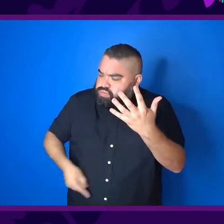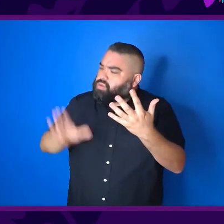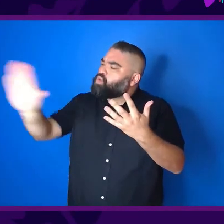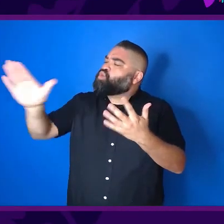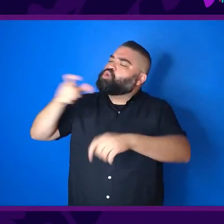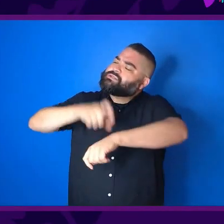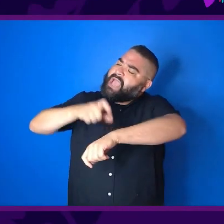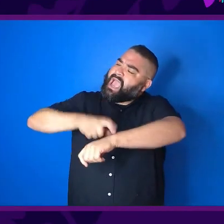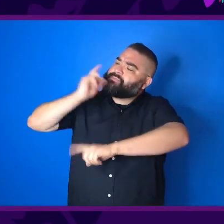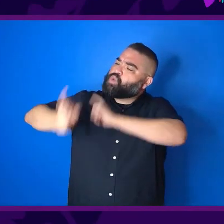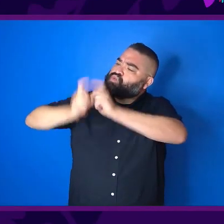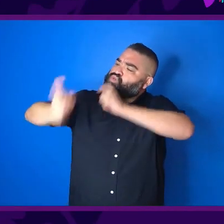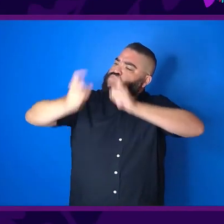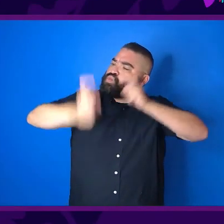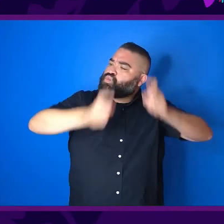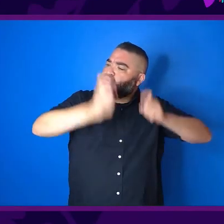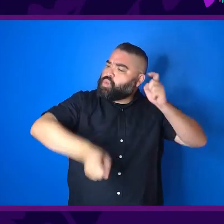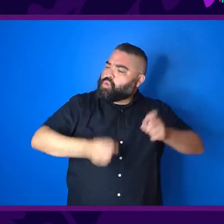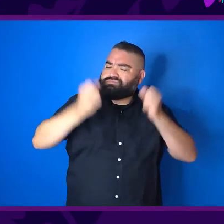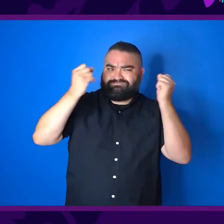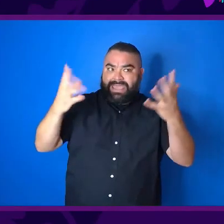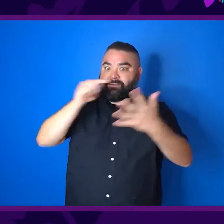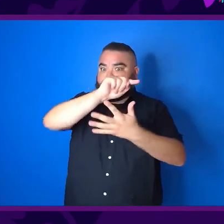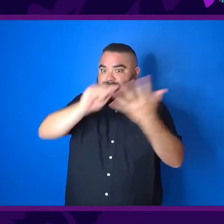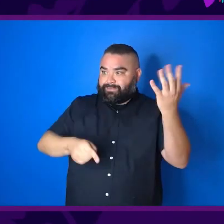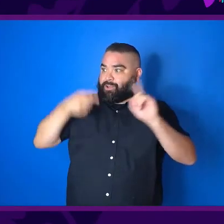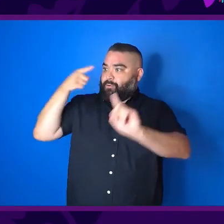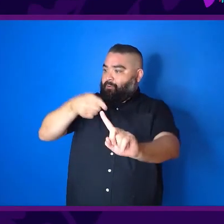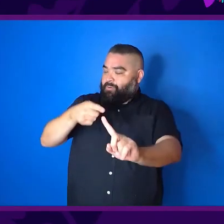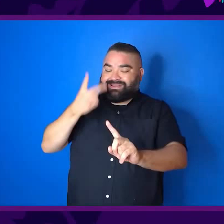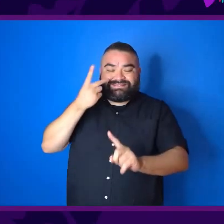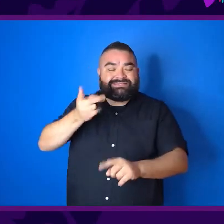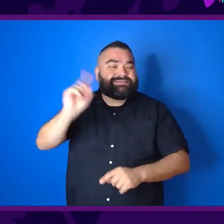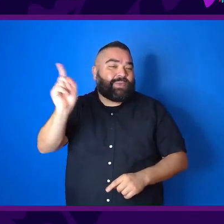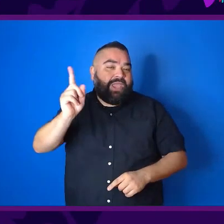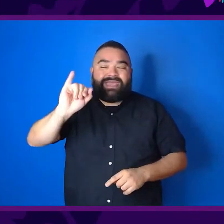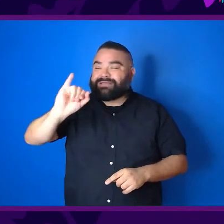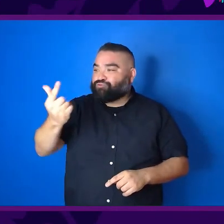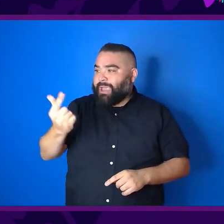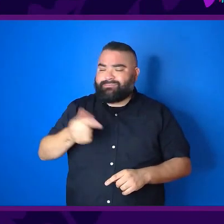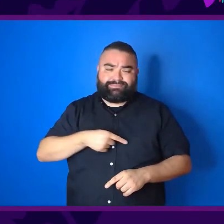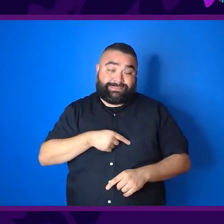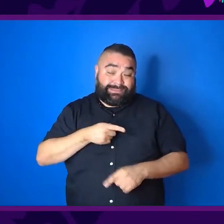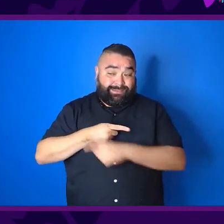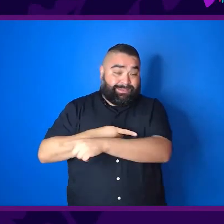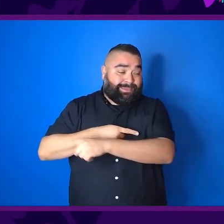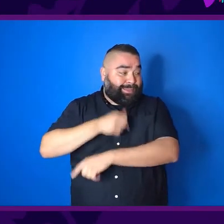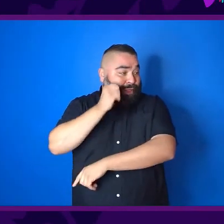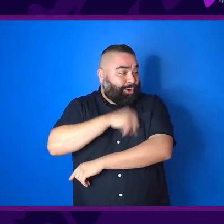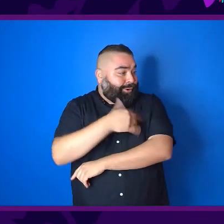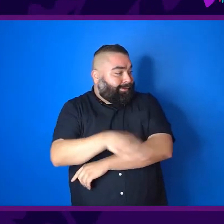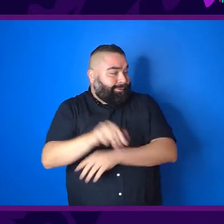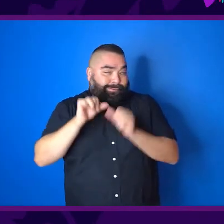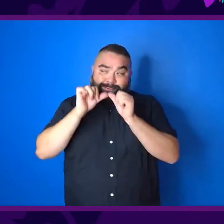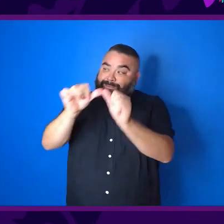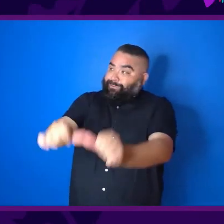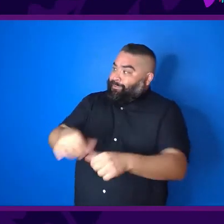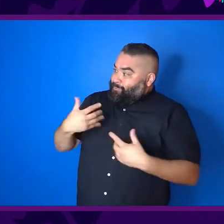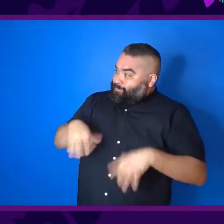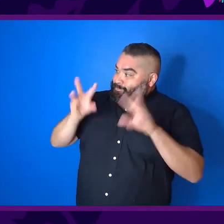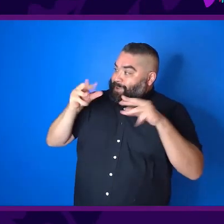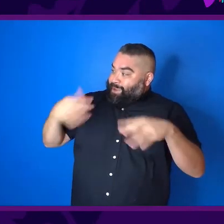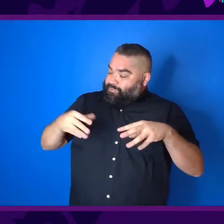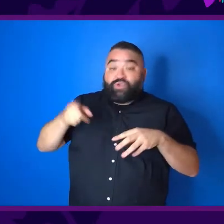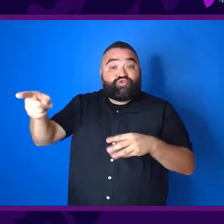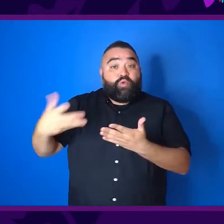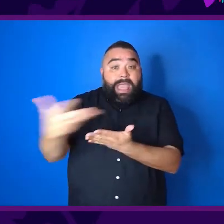so many causes, which I see it on Instagram all the time. I'm like, this girl does not stop. You have a fundraiser for fundraisers. You are always